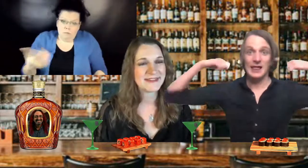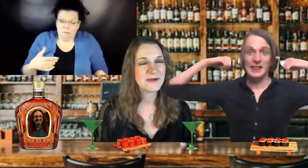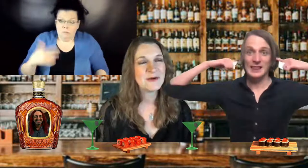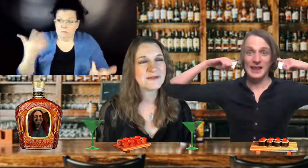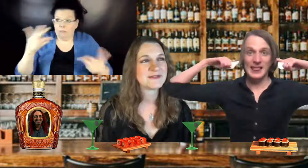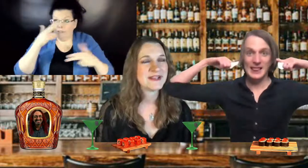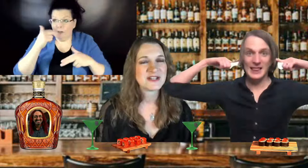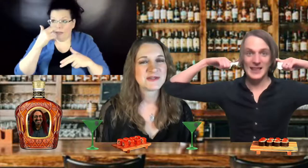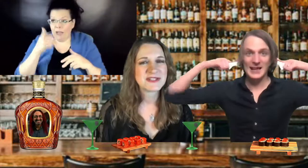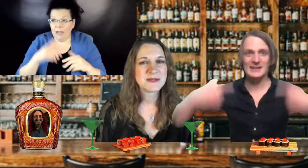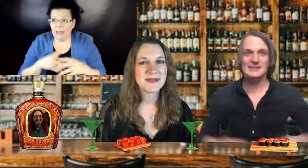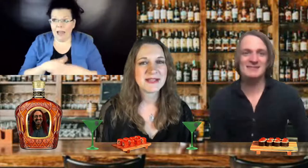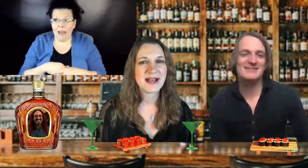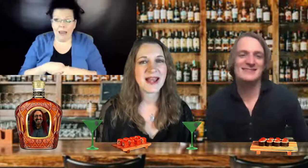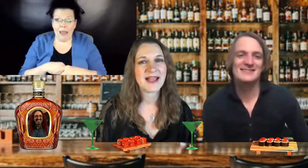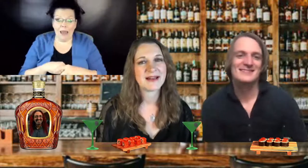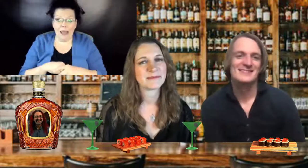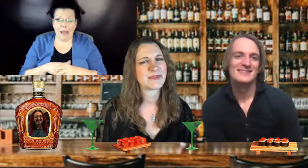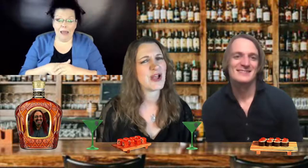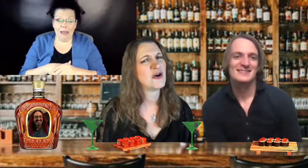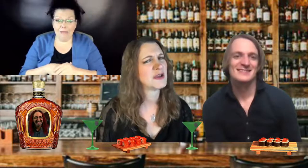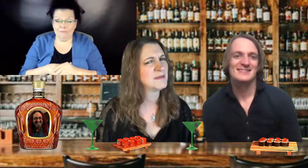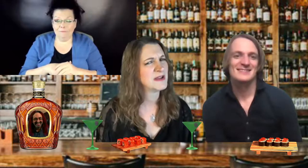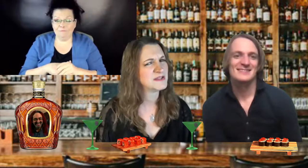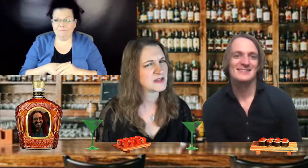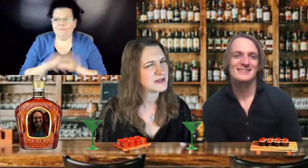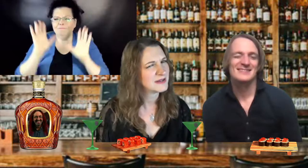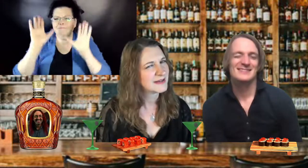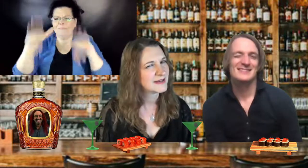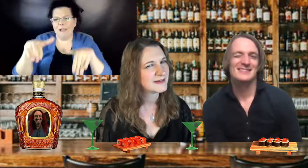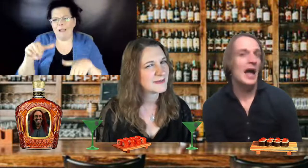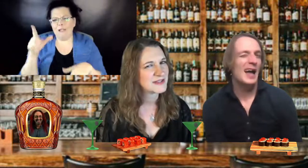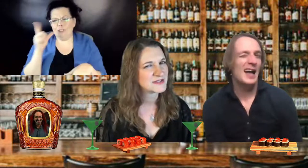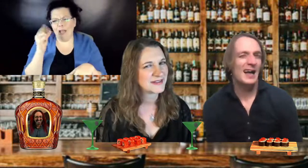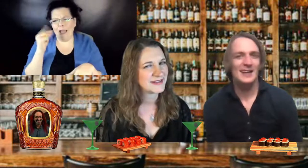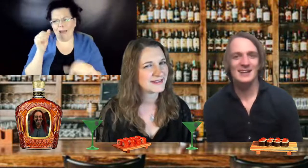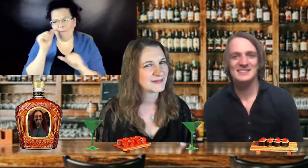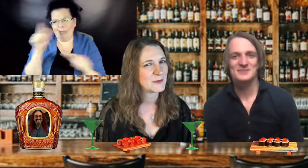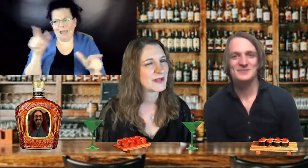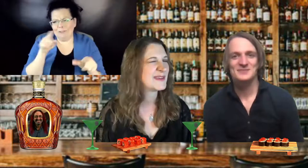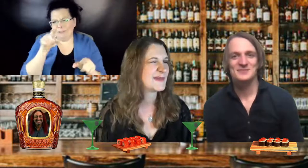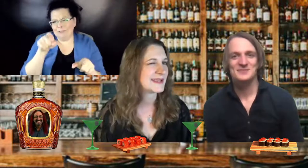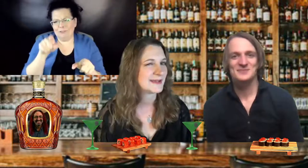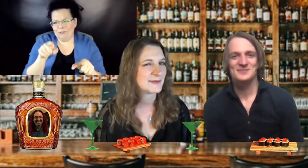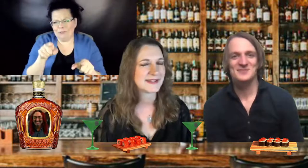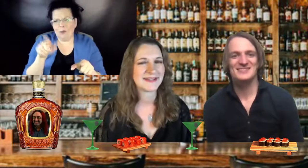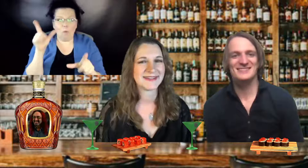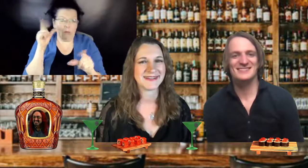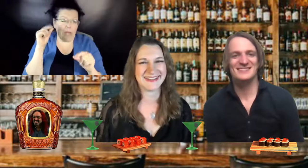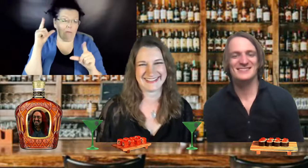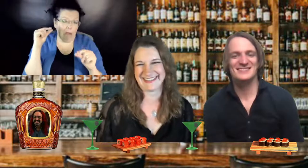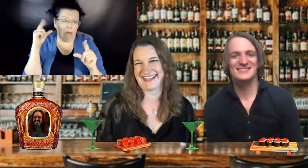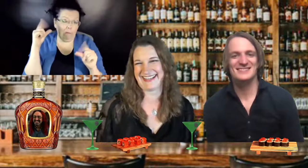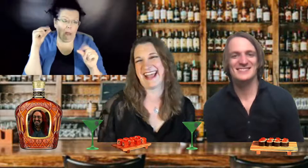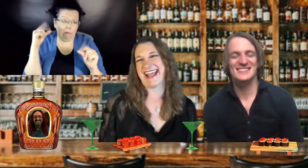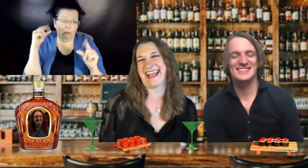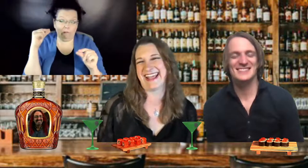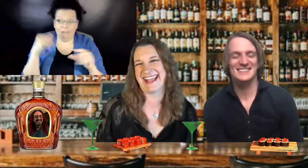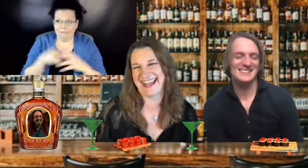funny saying, "Oh, she's such a bee." La, la, la, la, la. Come on, John. I can't imagine that. Winky, winky, winky.